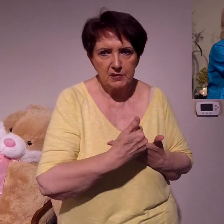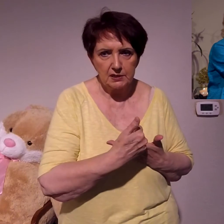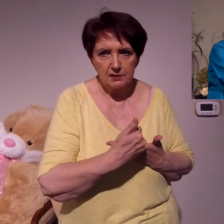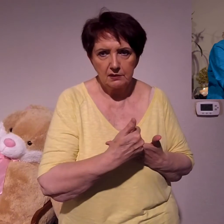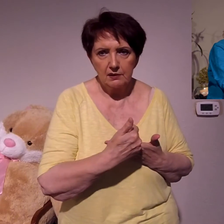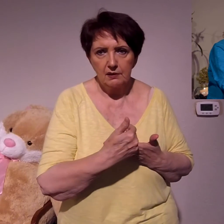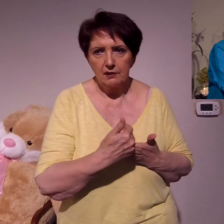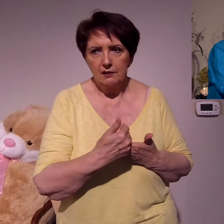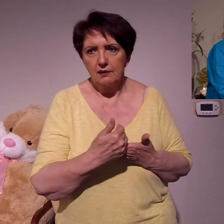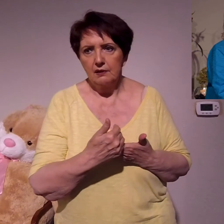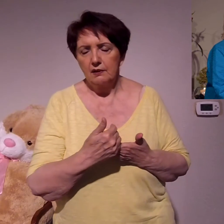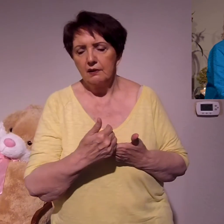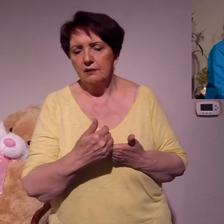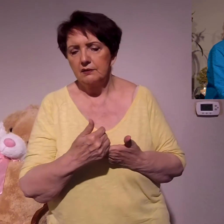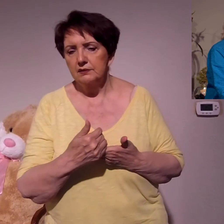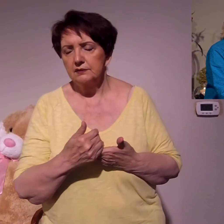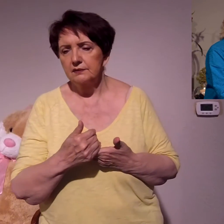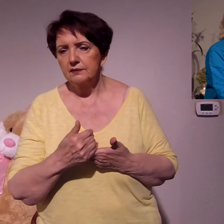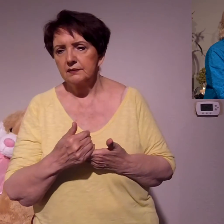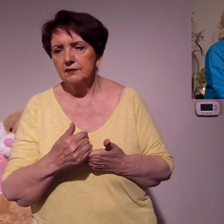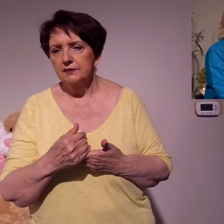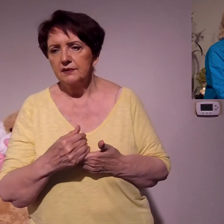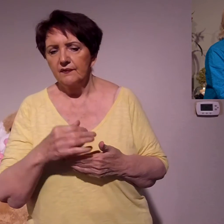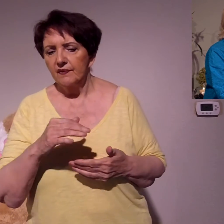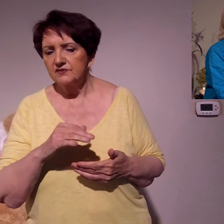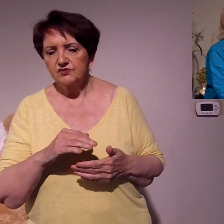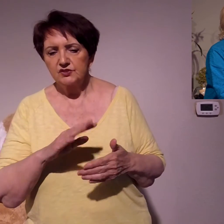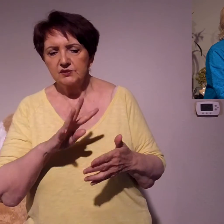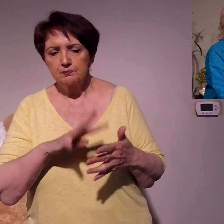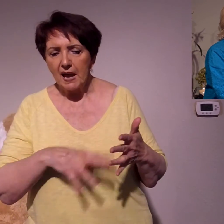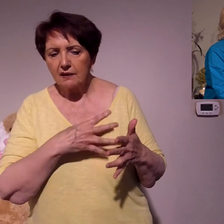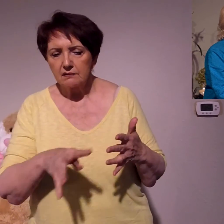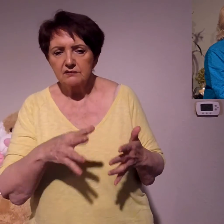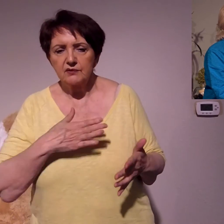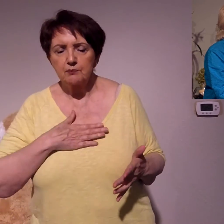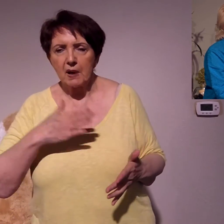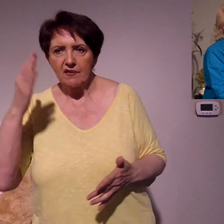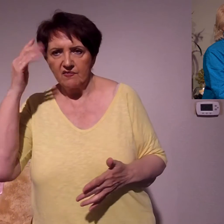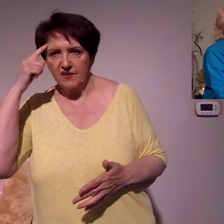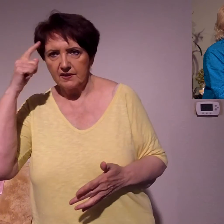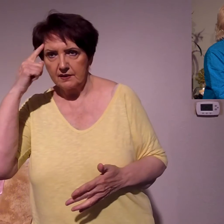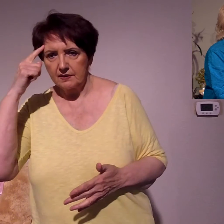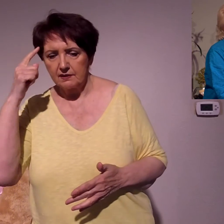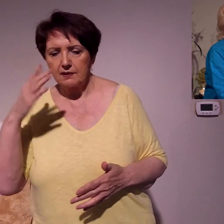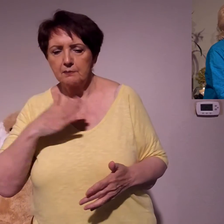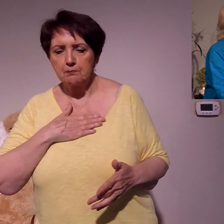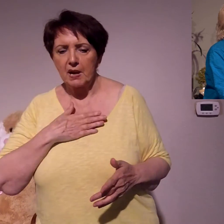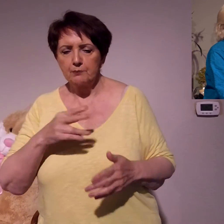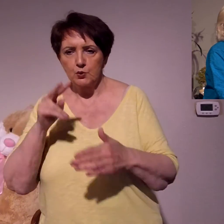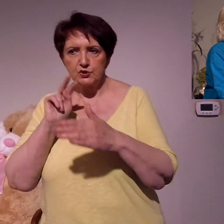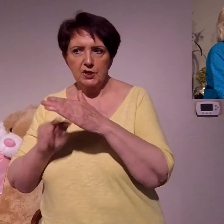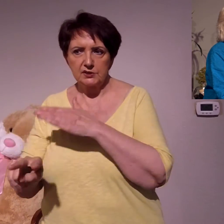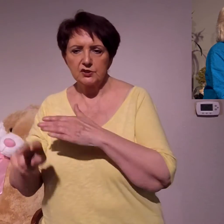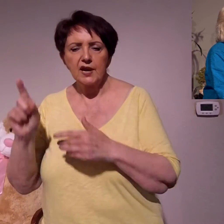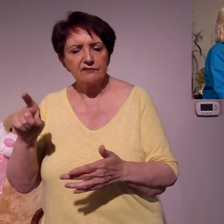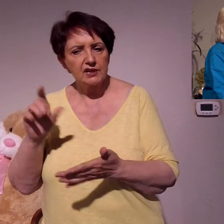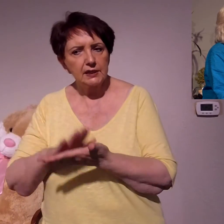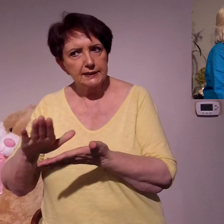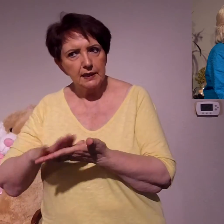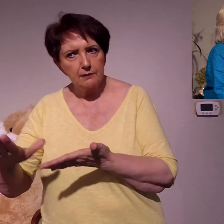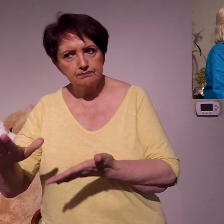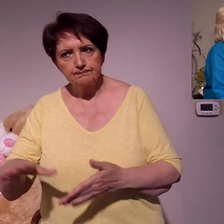me. Right? Isn't that the case? Isn't that the way that is? And so when we move into that place of annoyance, we then actually want to mold the other